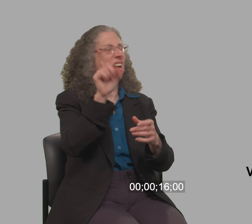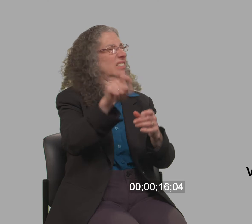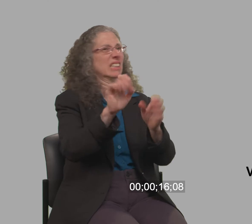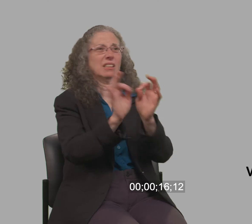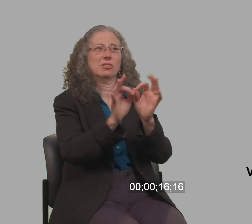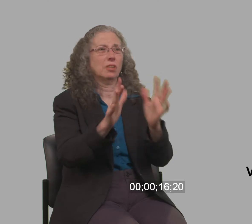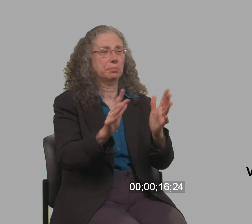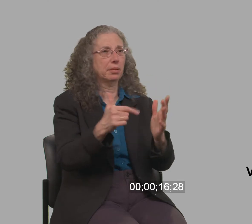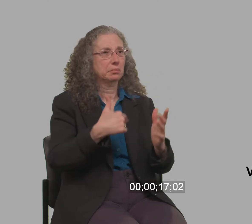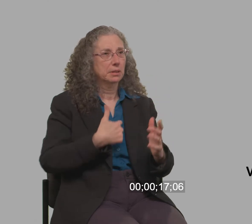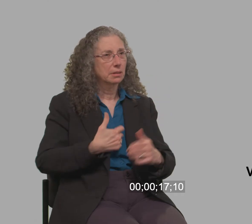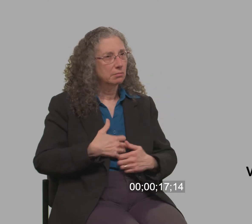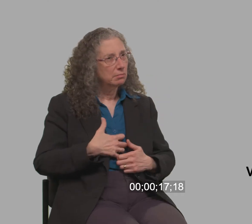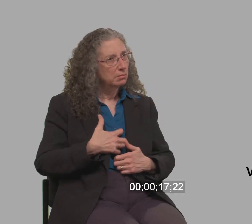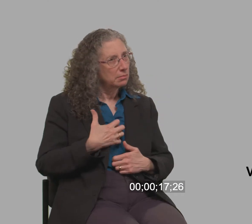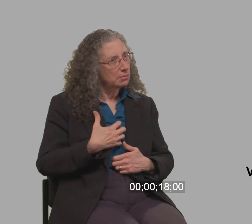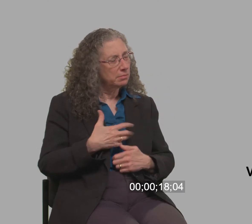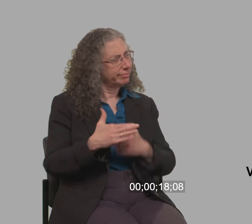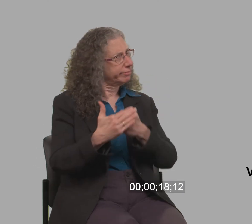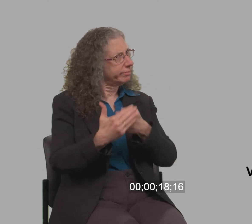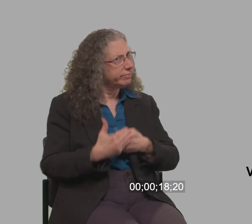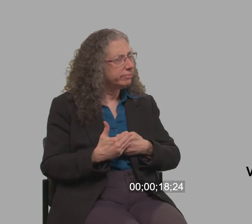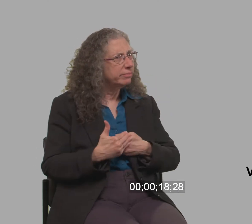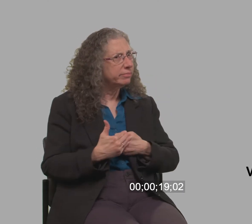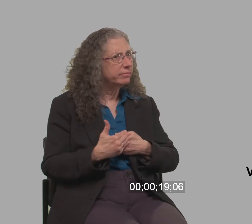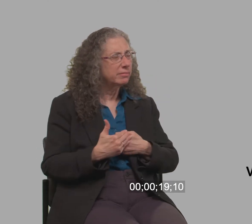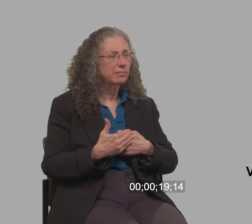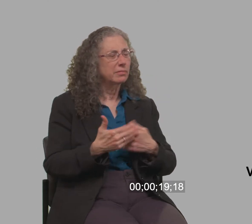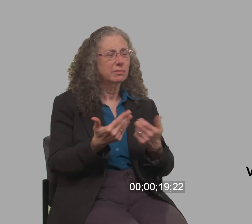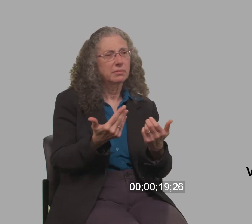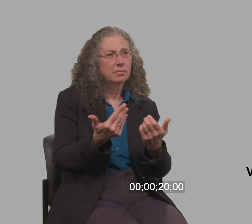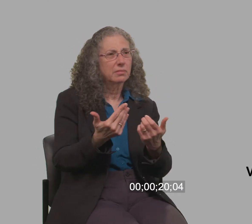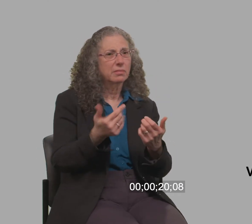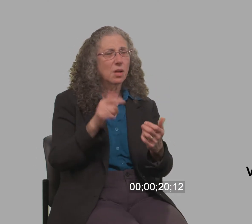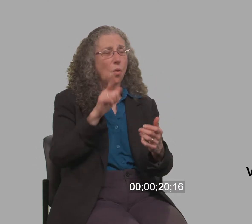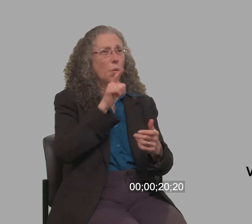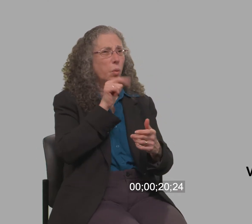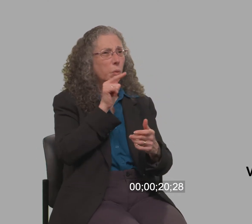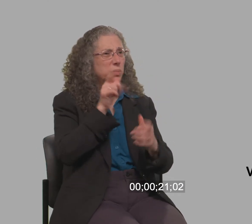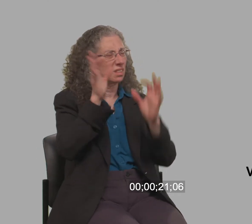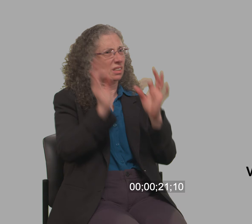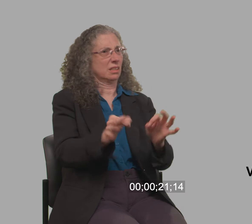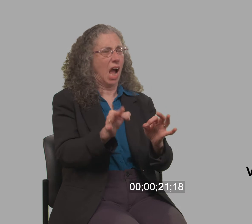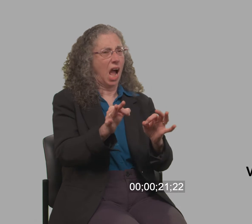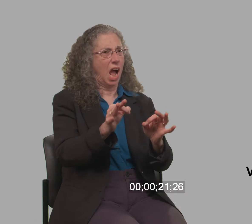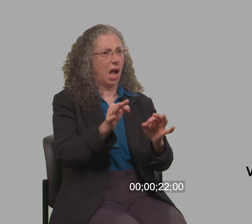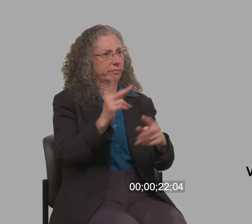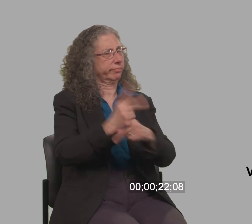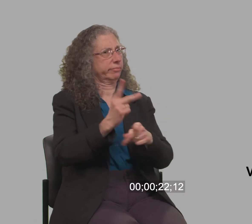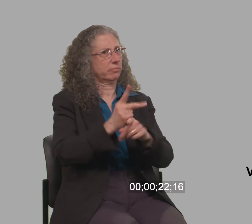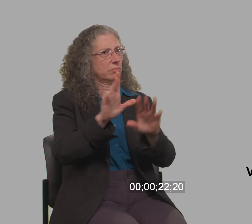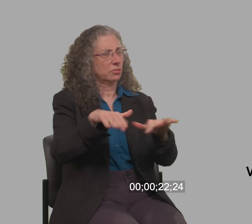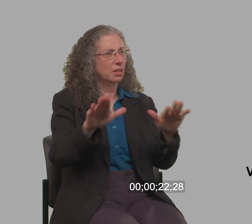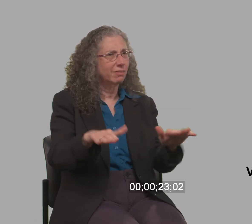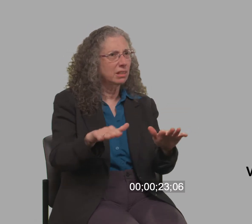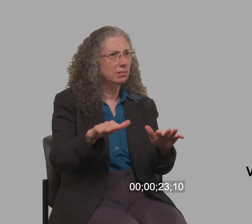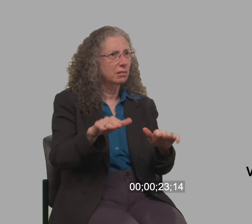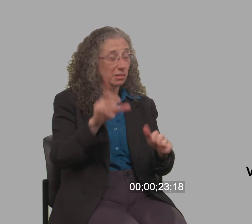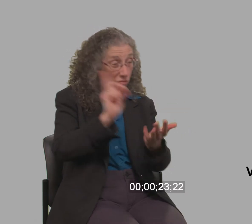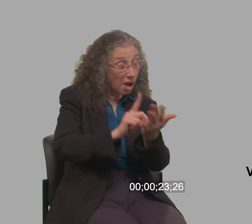they called my husband in and said that I didn't need an interpreter if he was in there. Clearly, that was a form of oppression. The doctor shouldn't